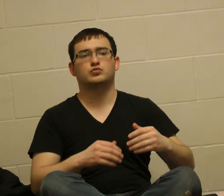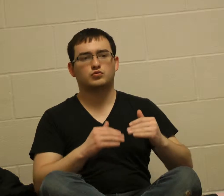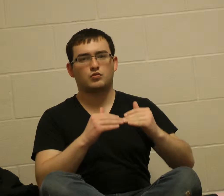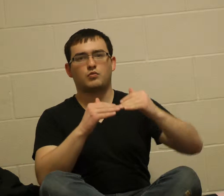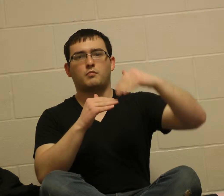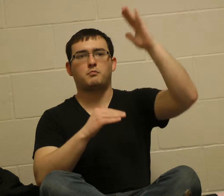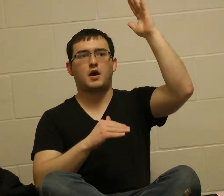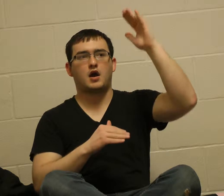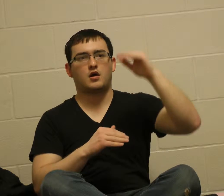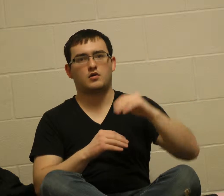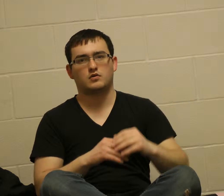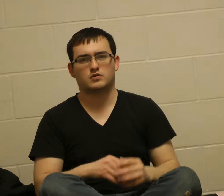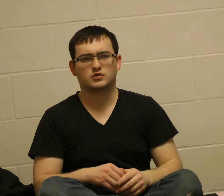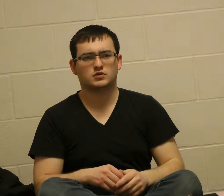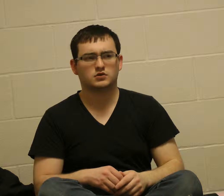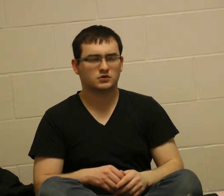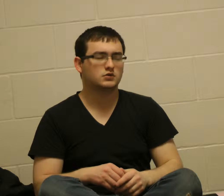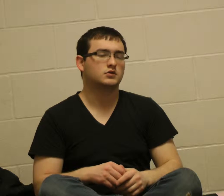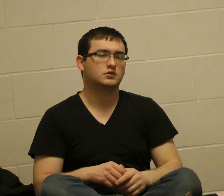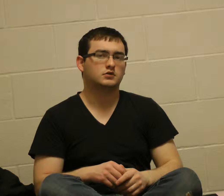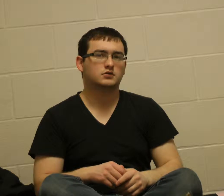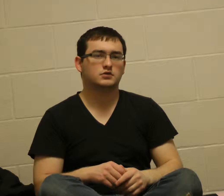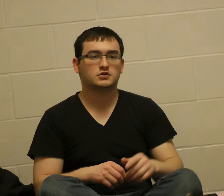drudgery. Okay.